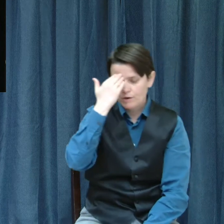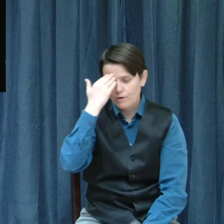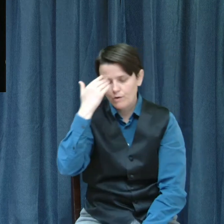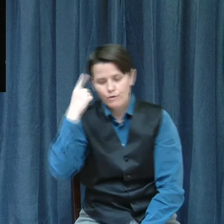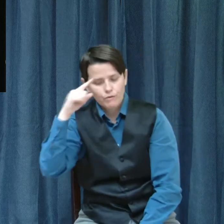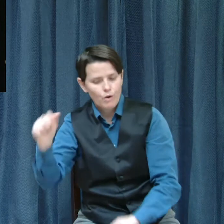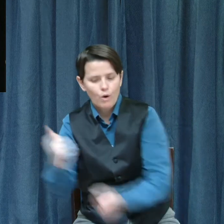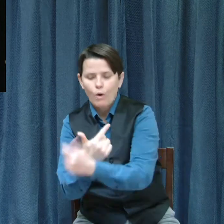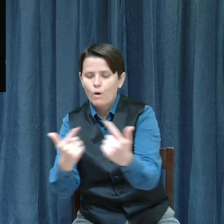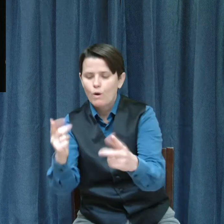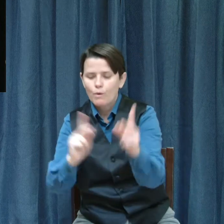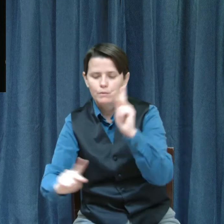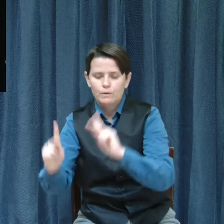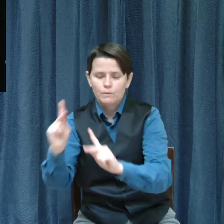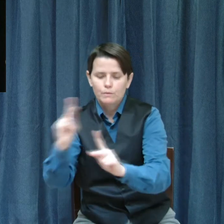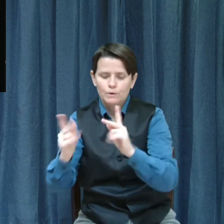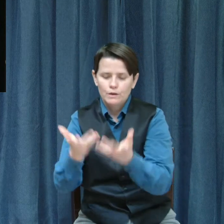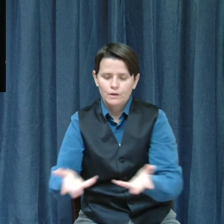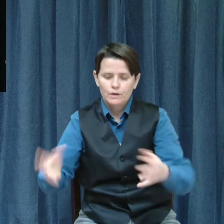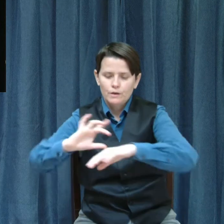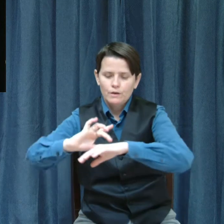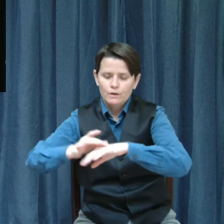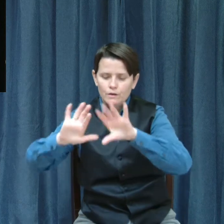you witness